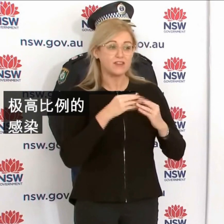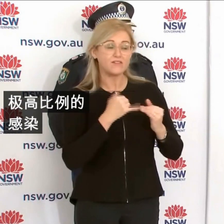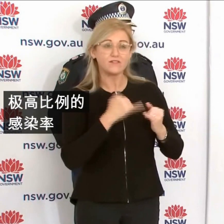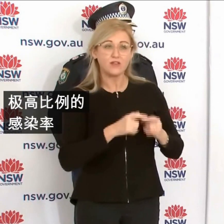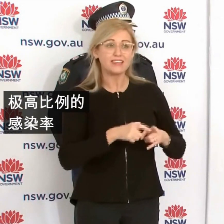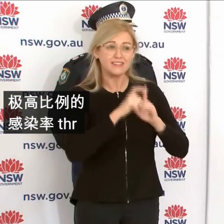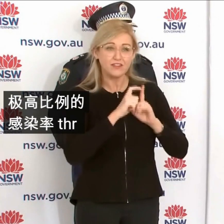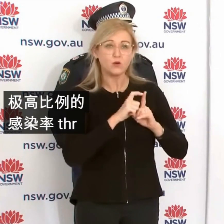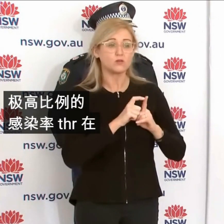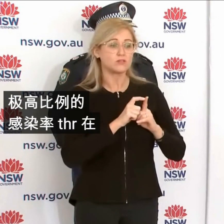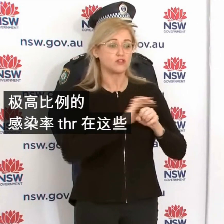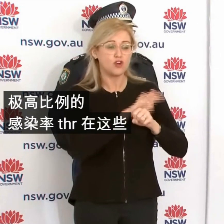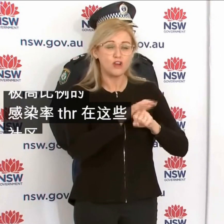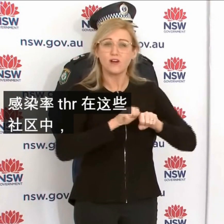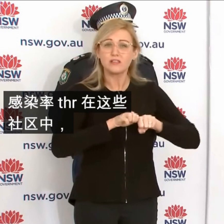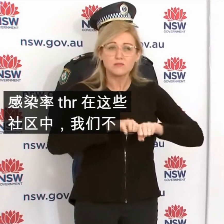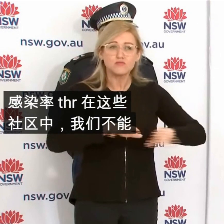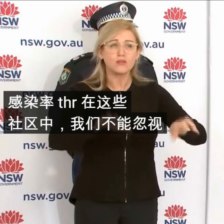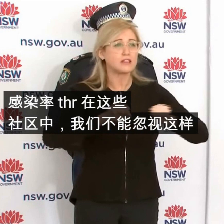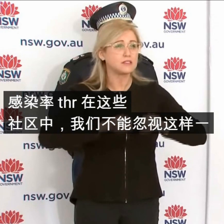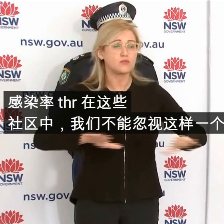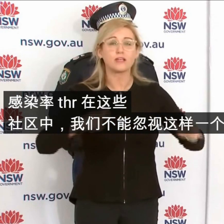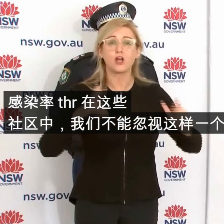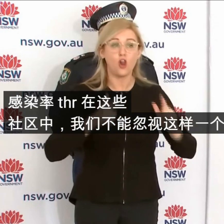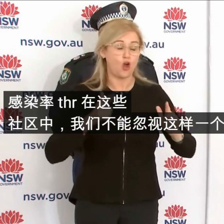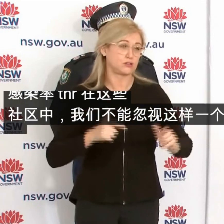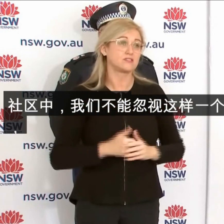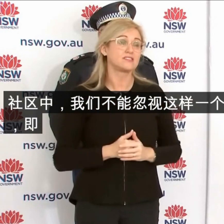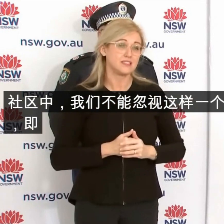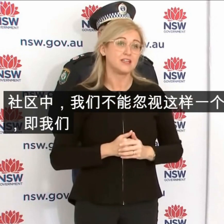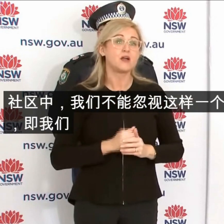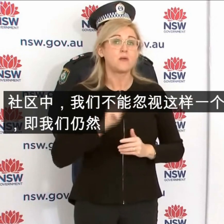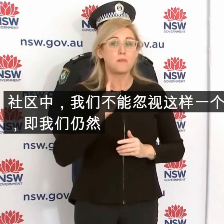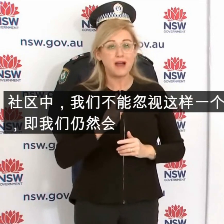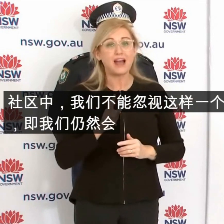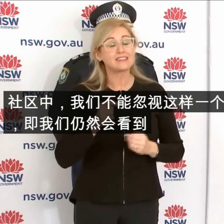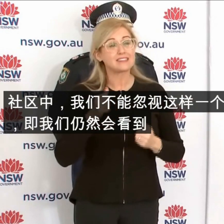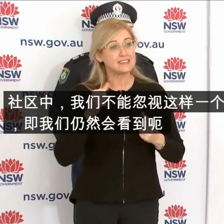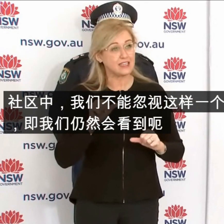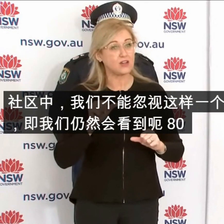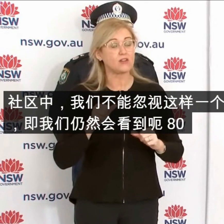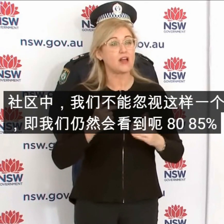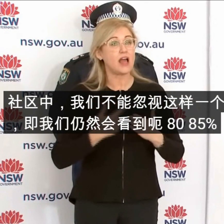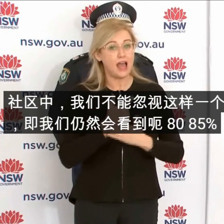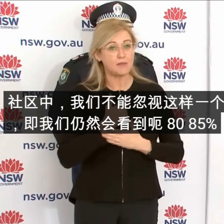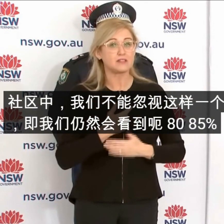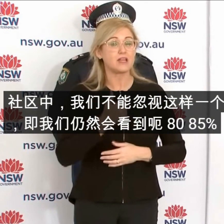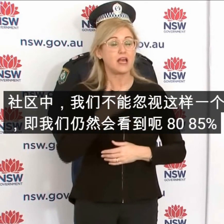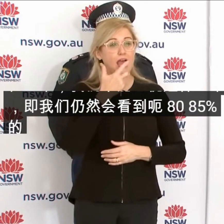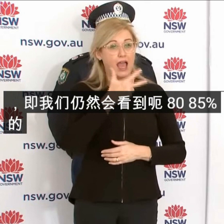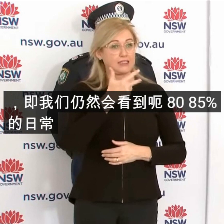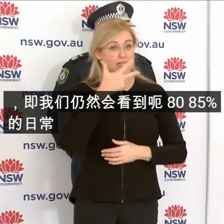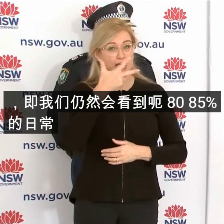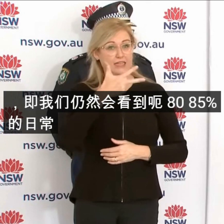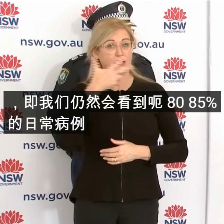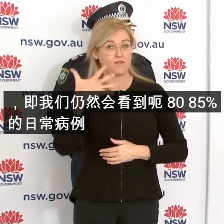of infections rates throughout these communities, and we can't ignore the fact that we still see 85%